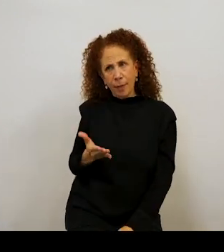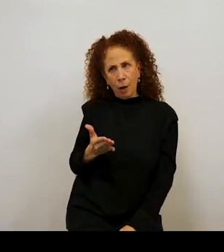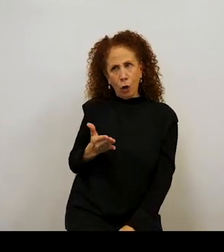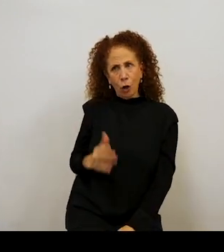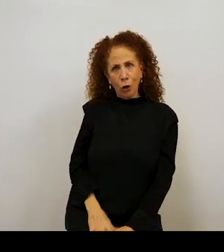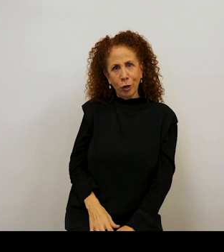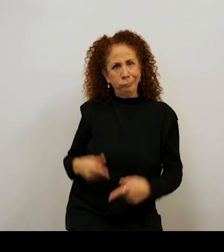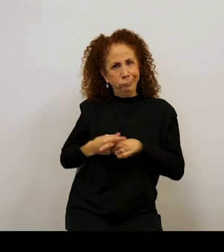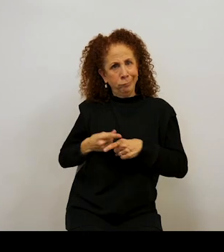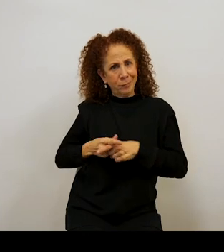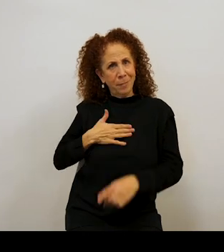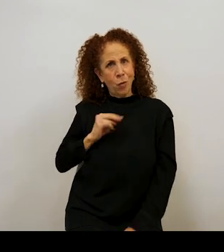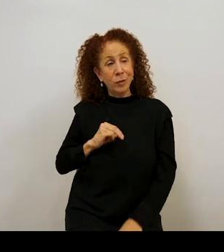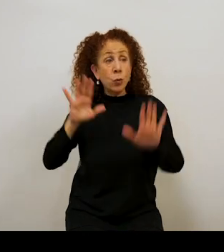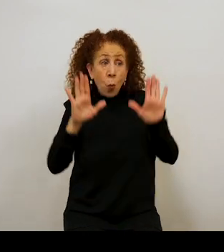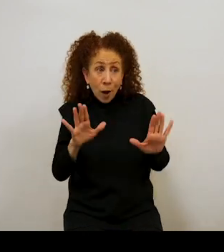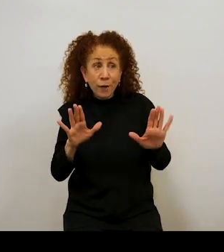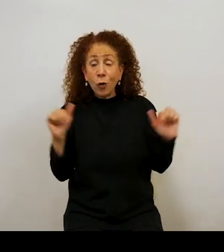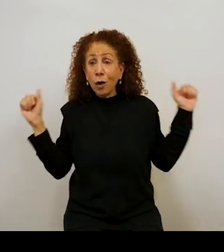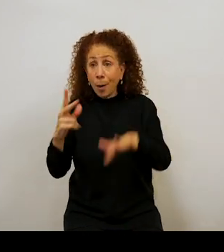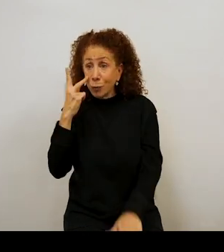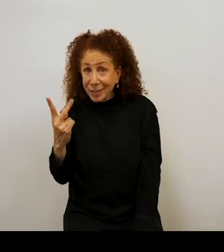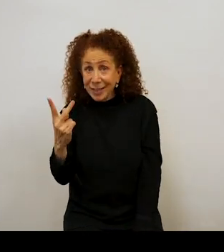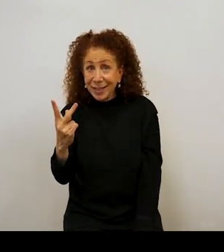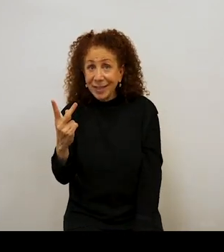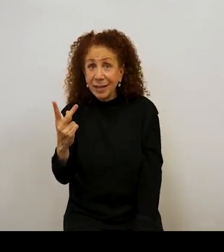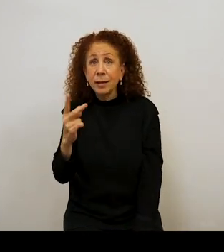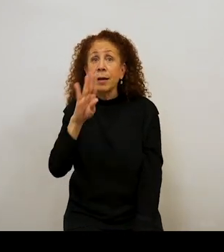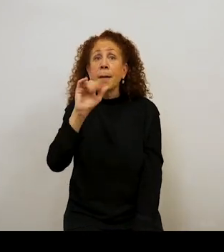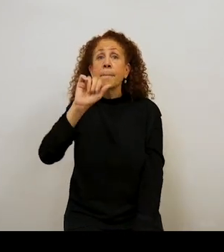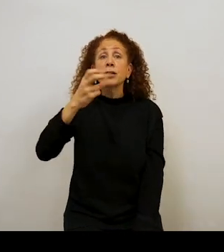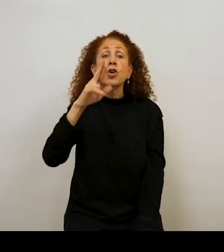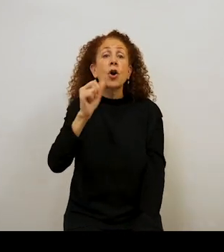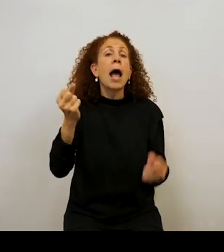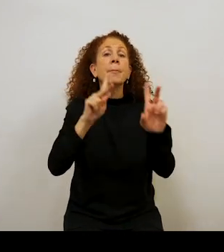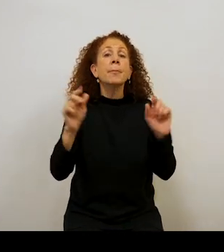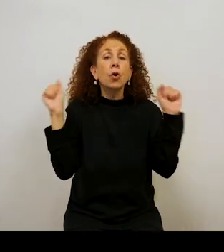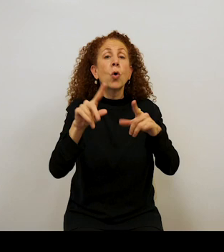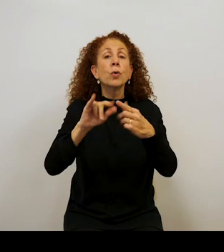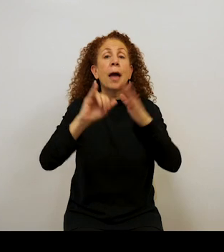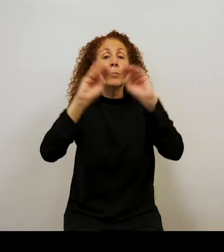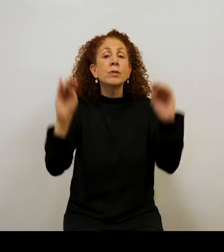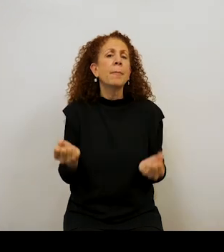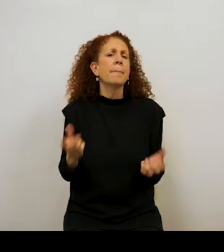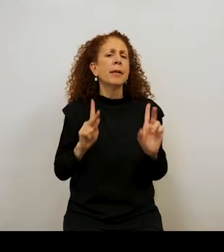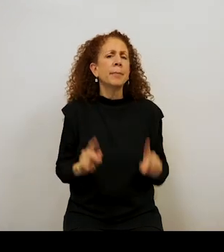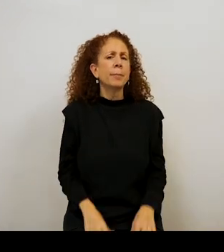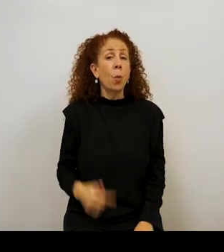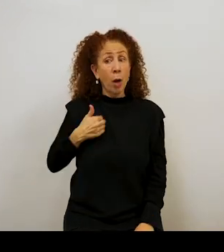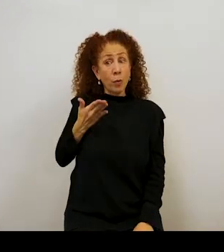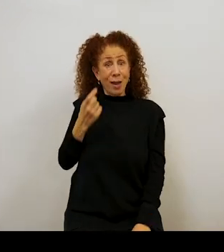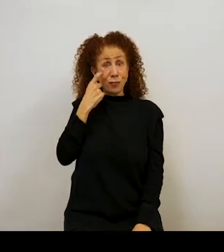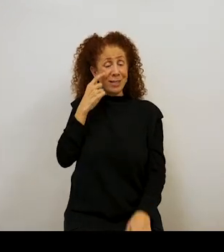but, you know, it's so wonderful that all these people can come and see it. Whereas in Peshawar, how many people go to the Peshawar Museum? You know, when I went,